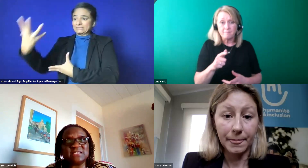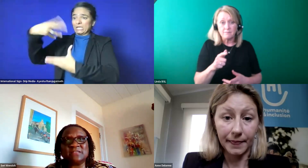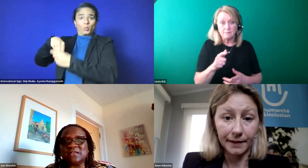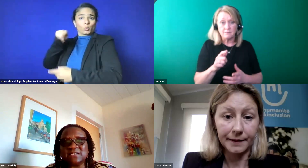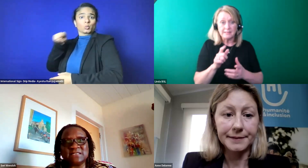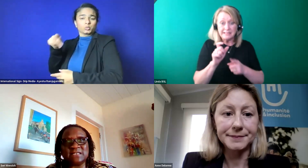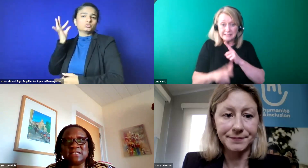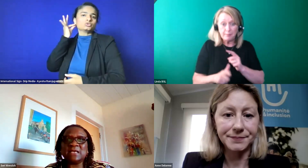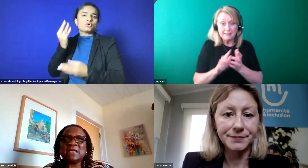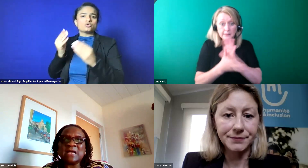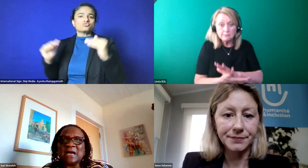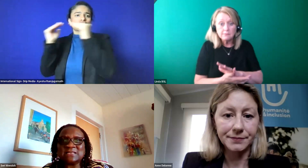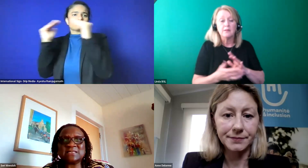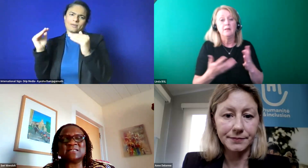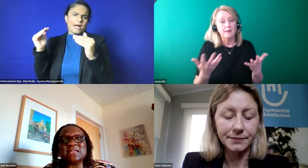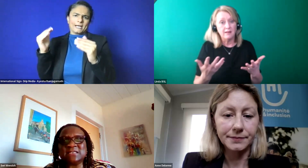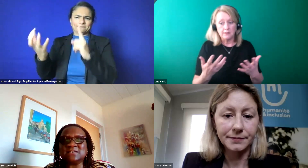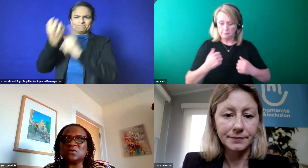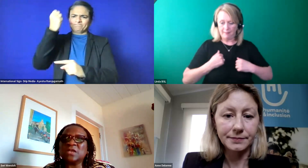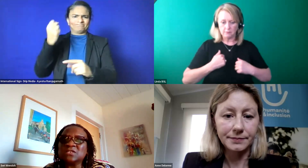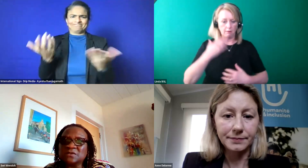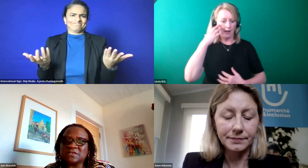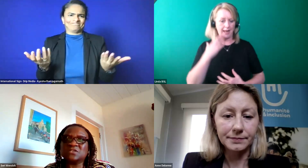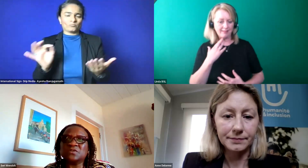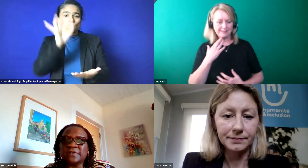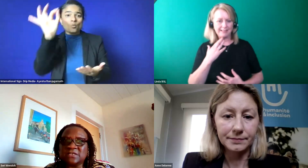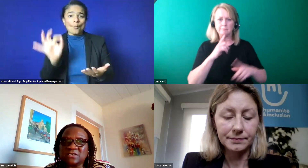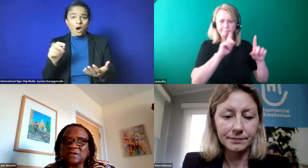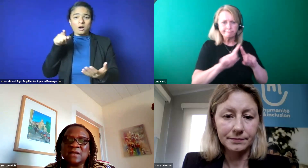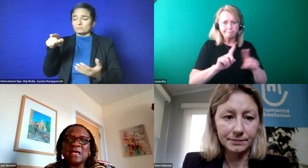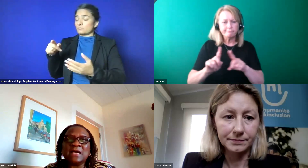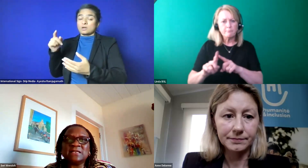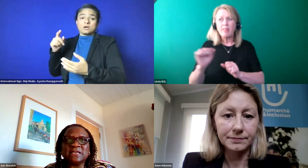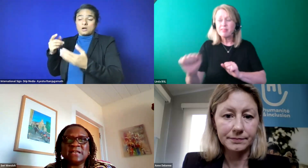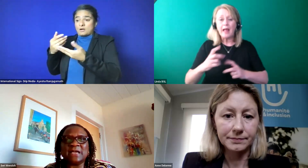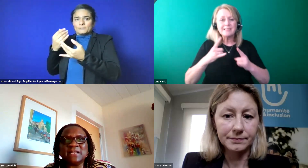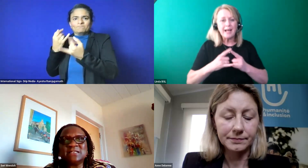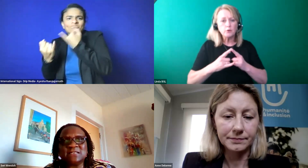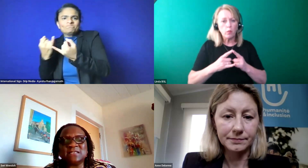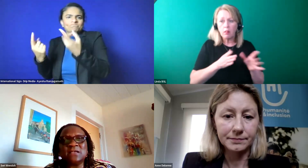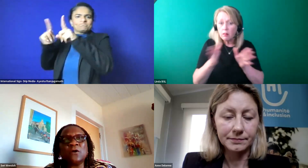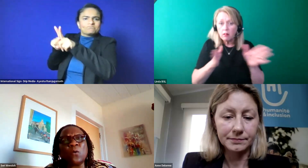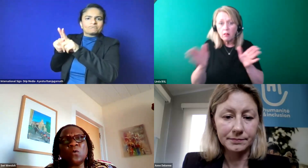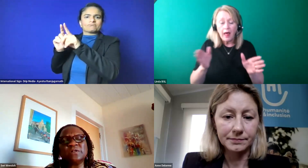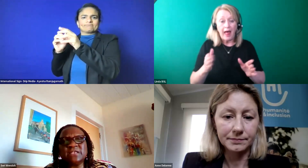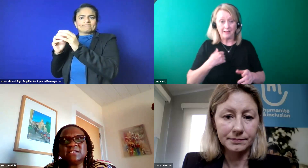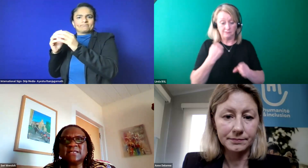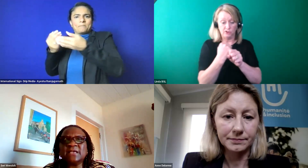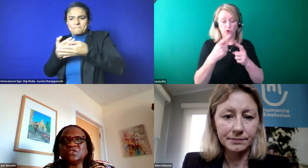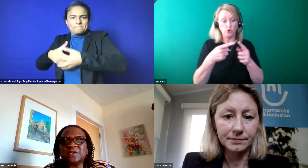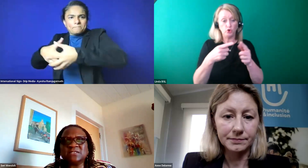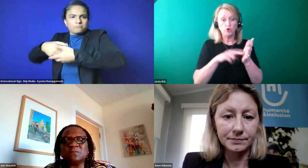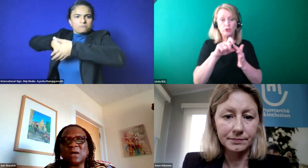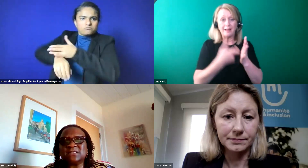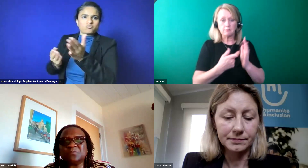basis of race, ethnicity, caste, status, location, sexual orientation, and gender identity, all